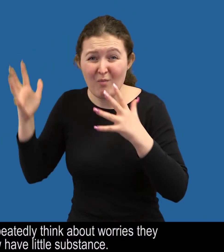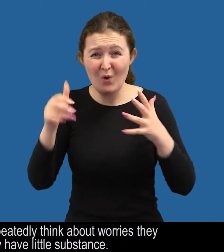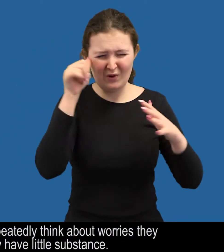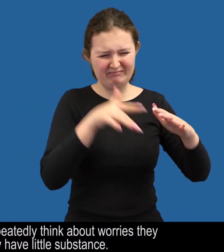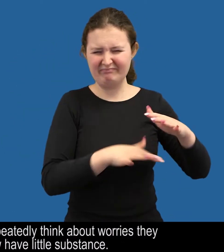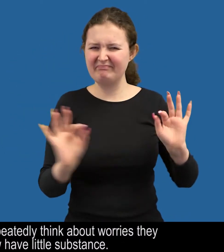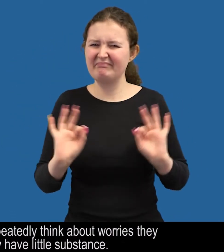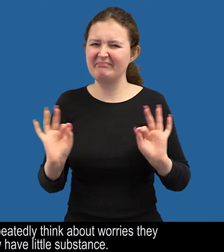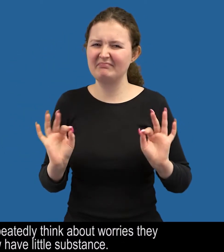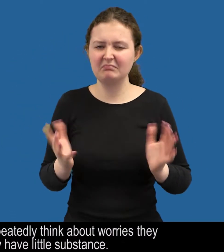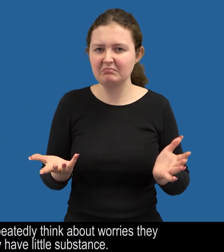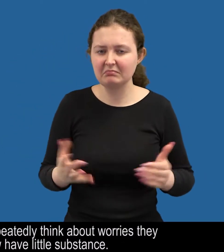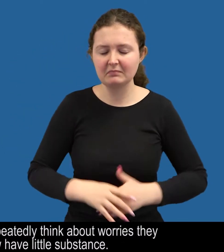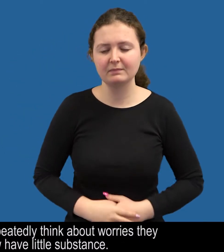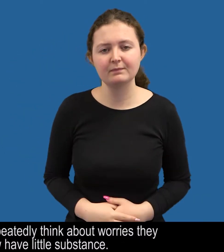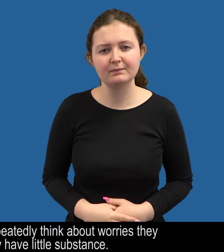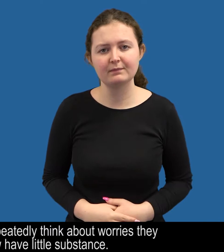think about worries they know have little substance.